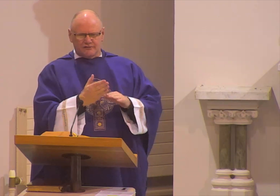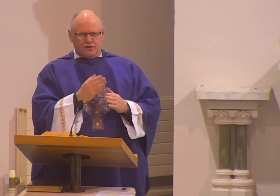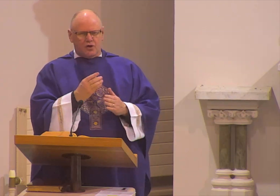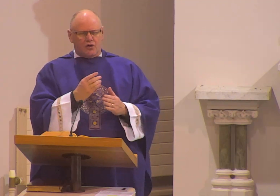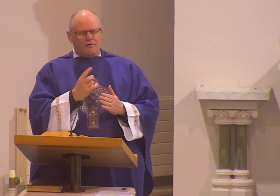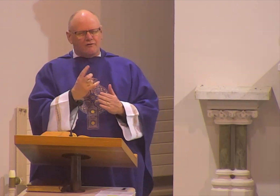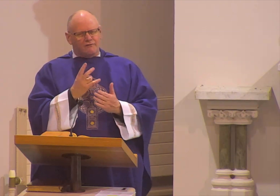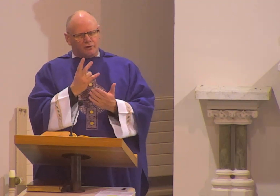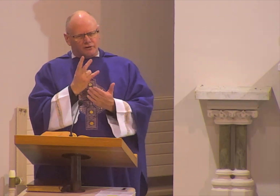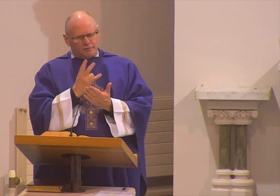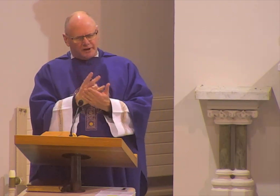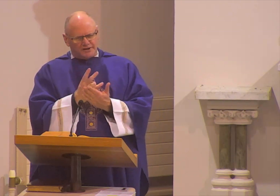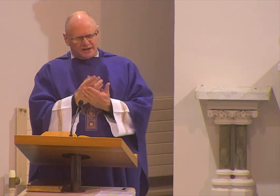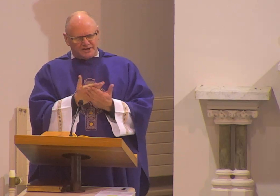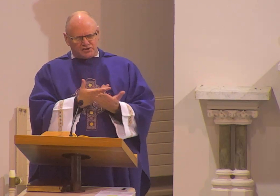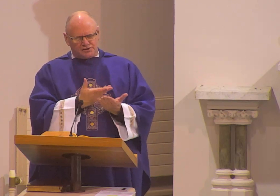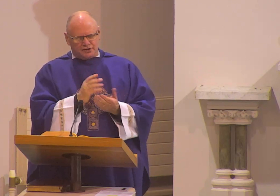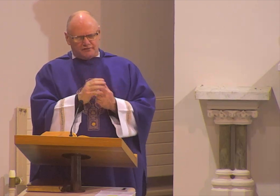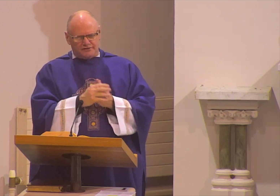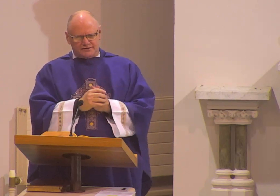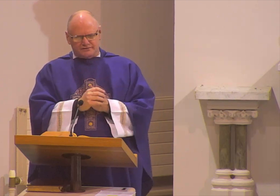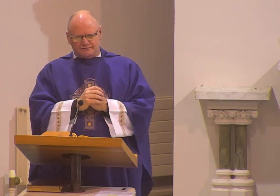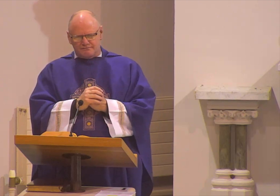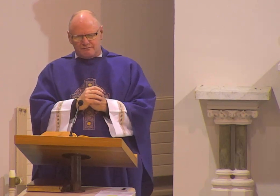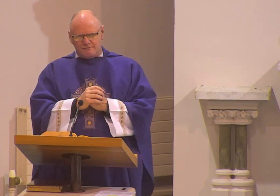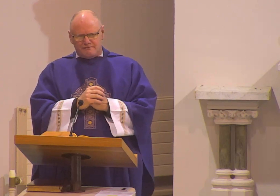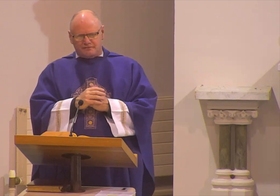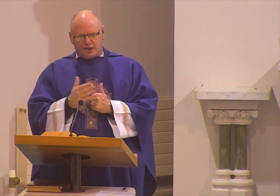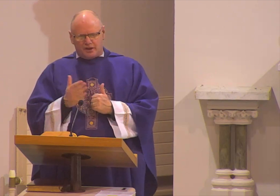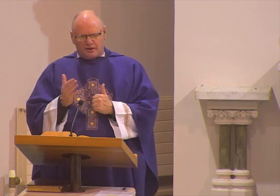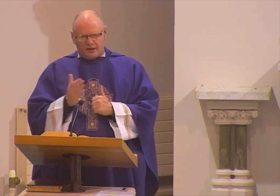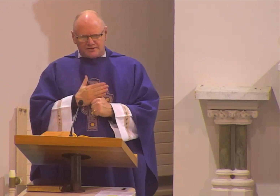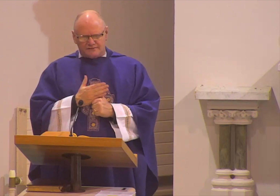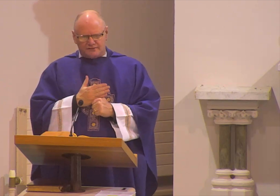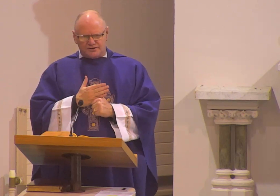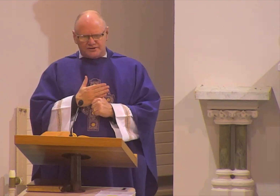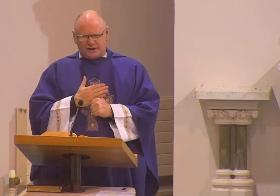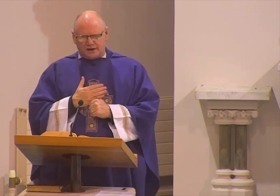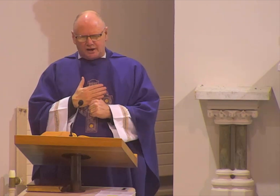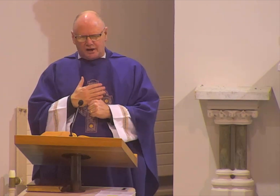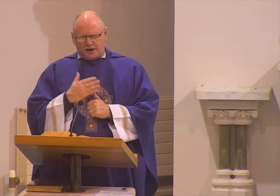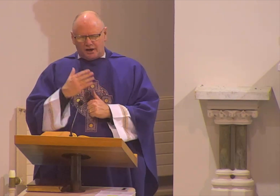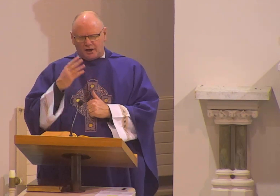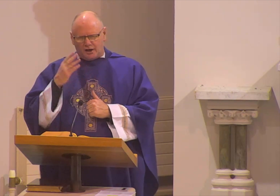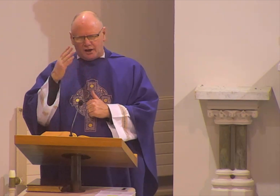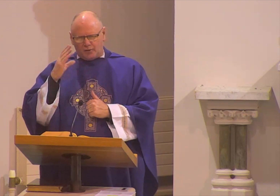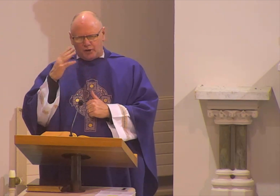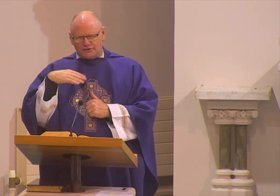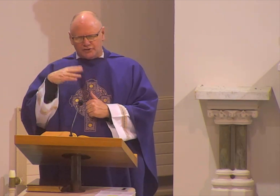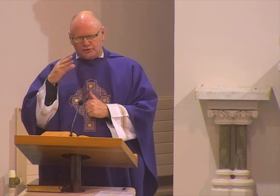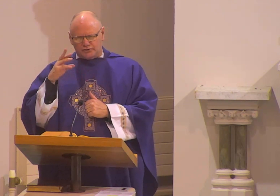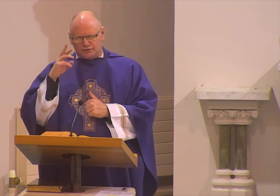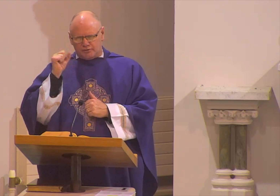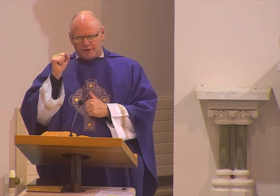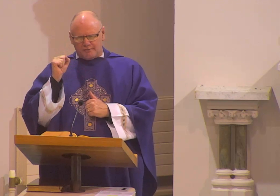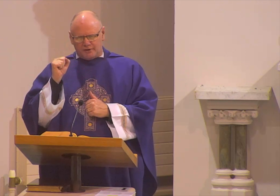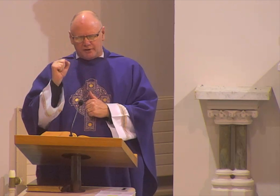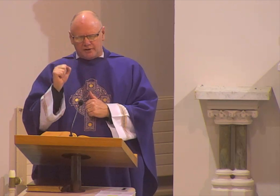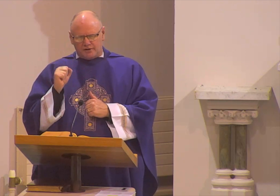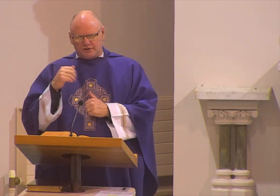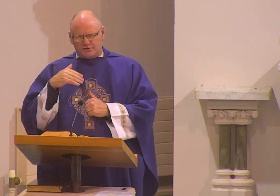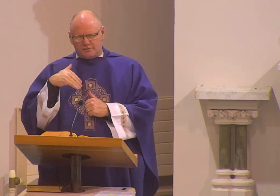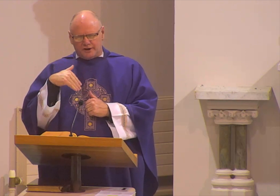aside for the penitential service. That's the first thing I want you to